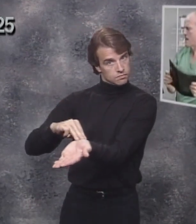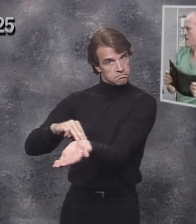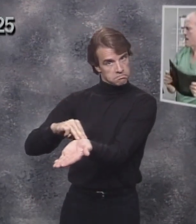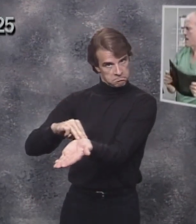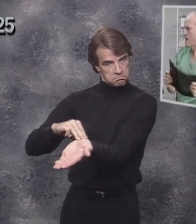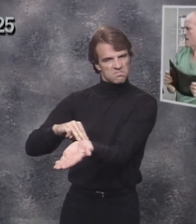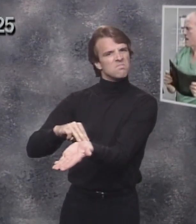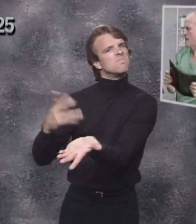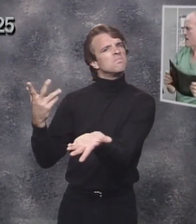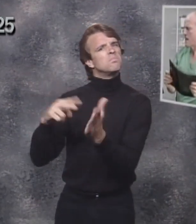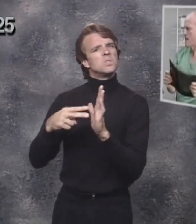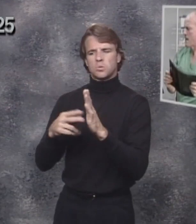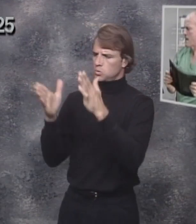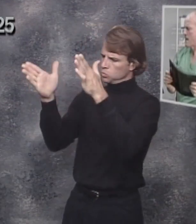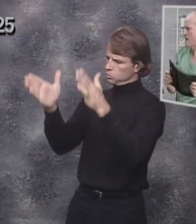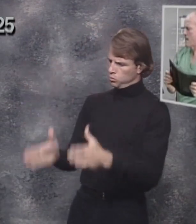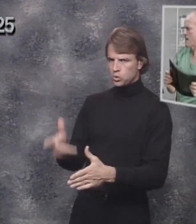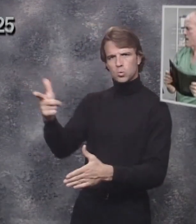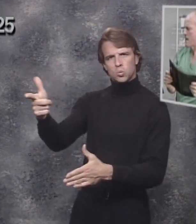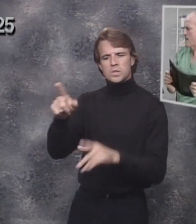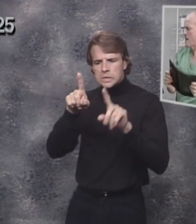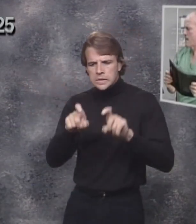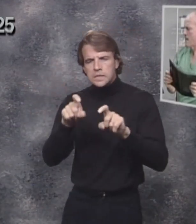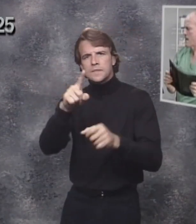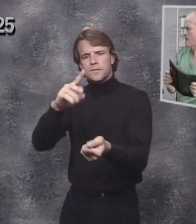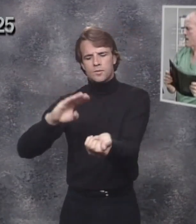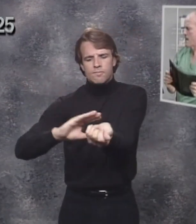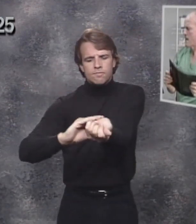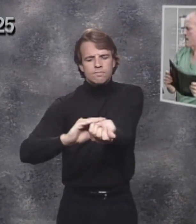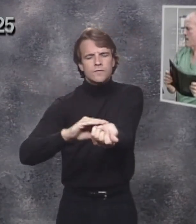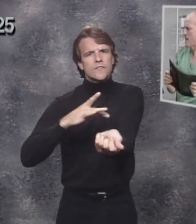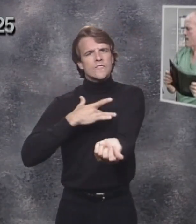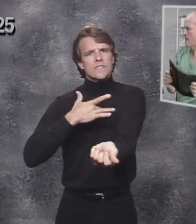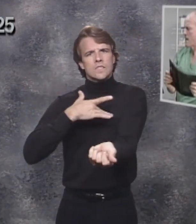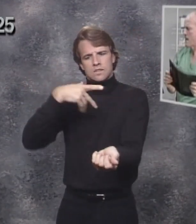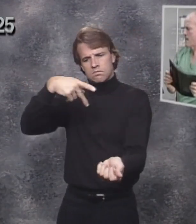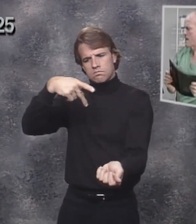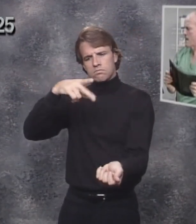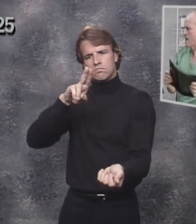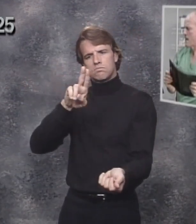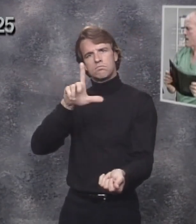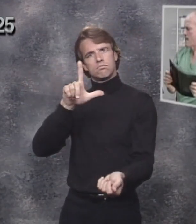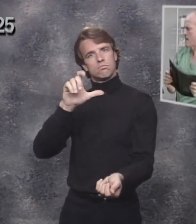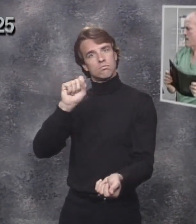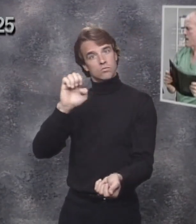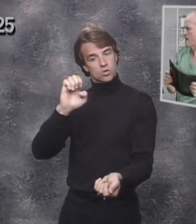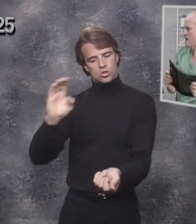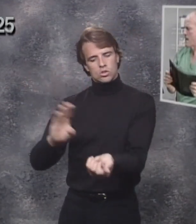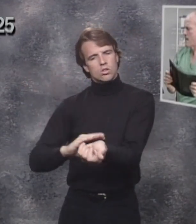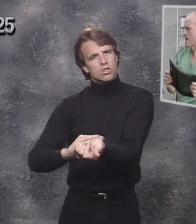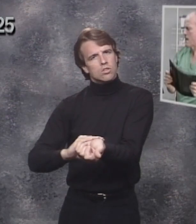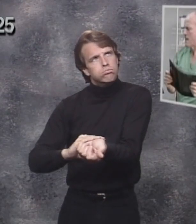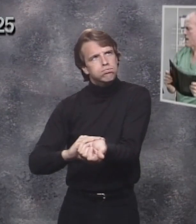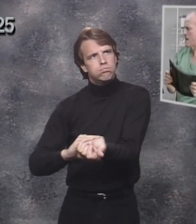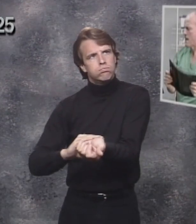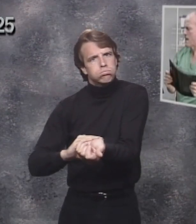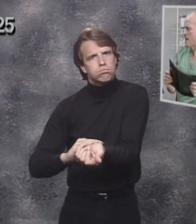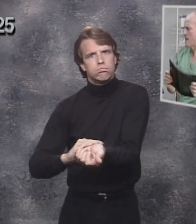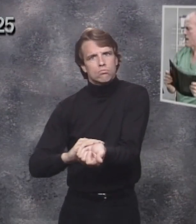Doctor. Well, a doctor feels a patient's pulse. Boom, boom, boom,